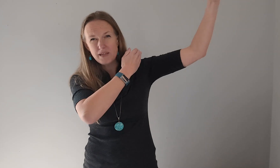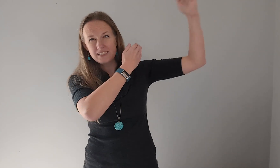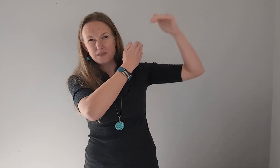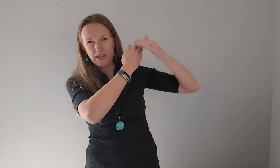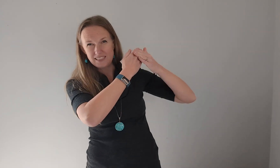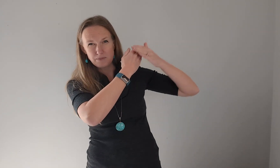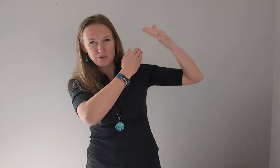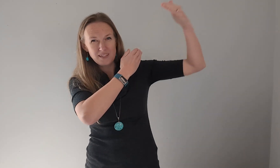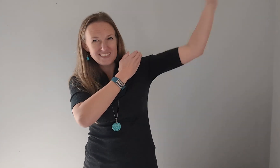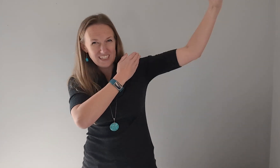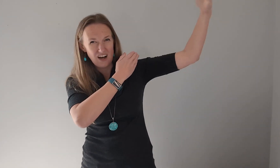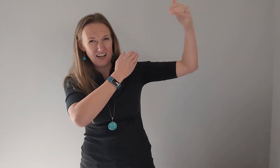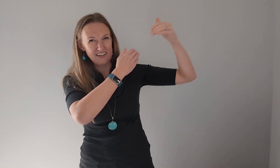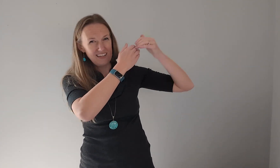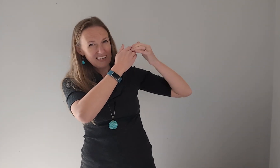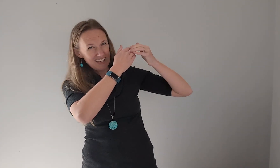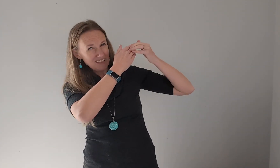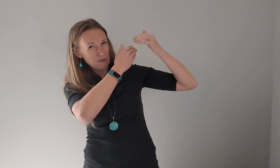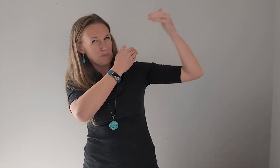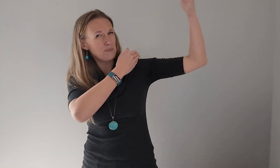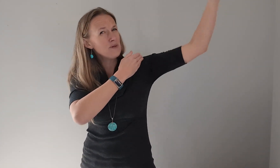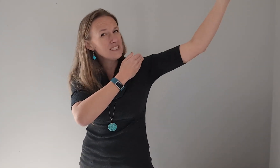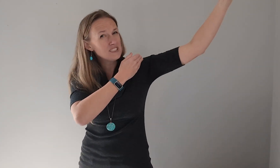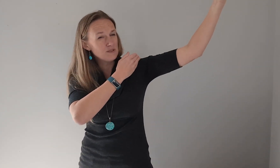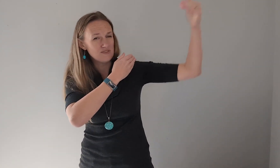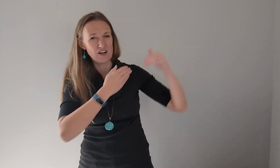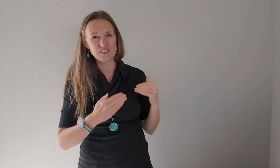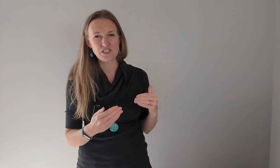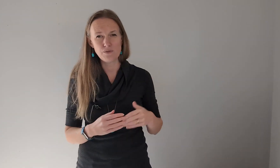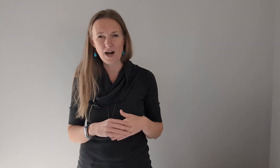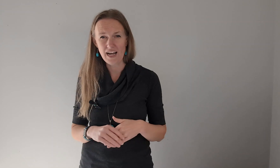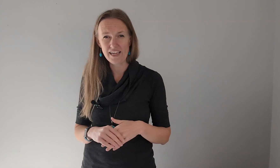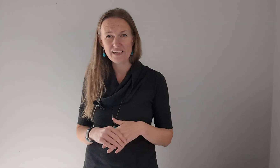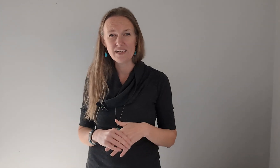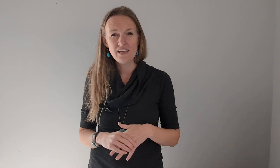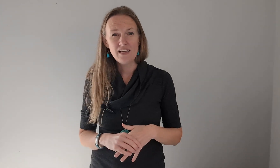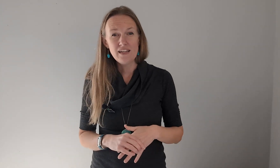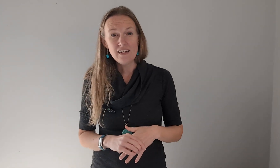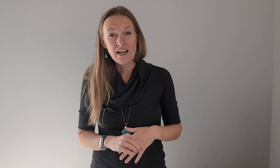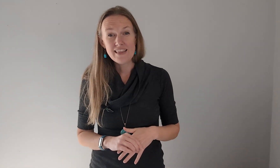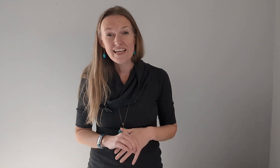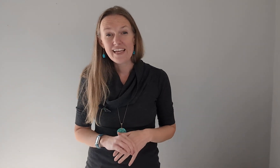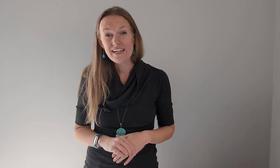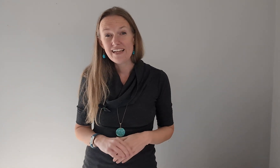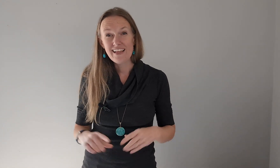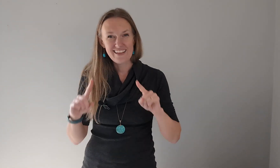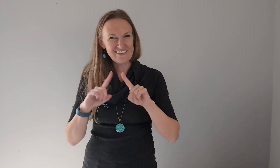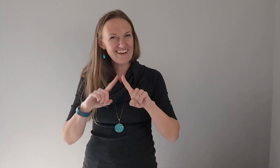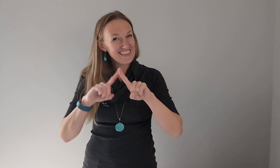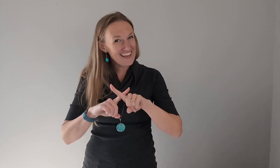big space between us and God. Okay, the breach was far too wide. And then, you know, I like